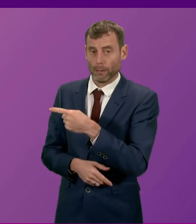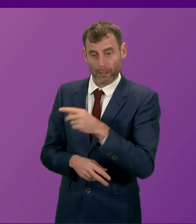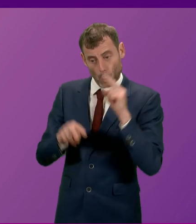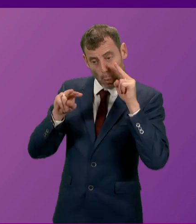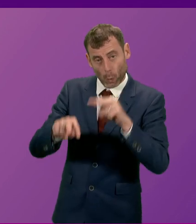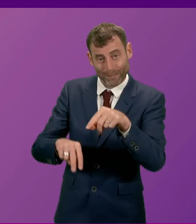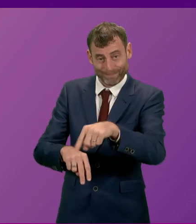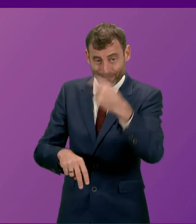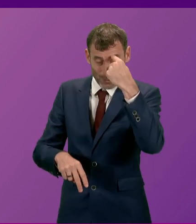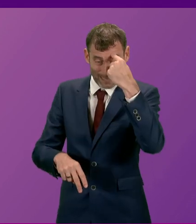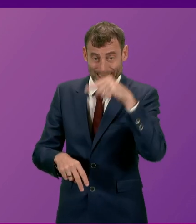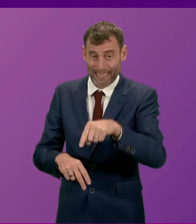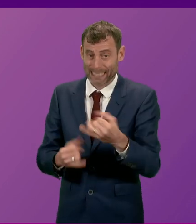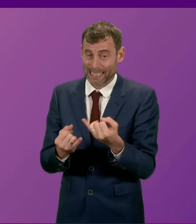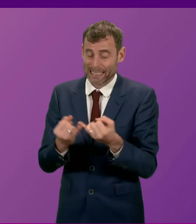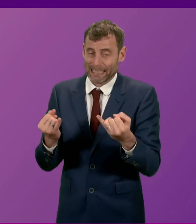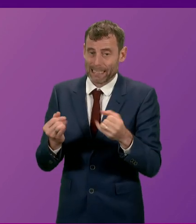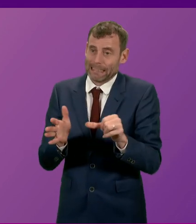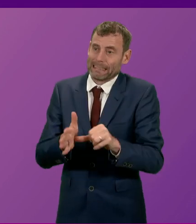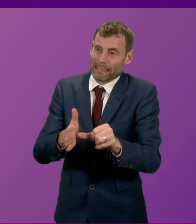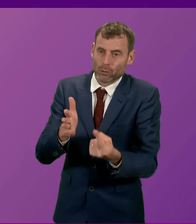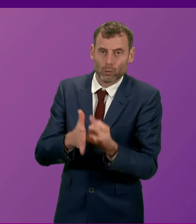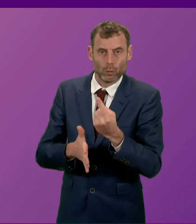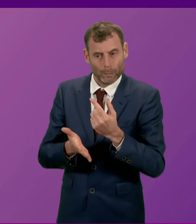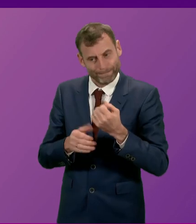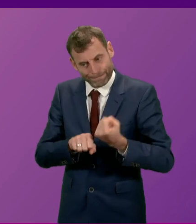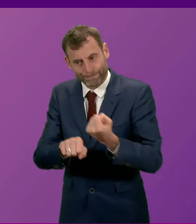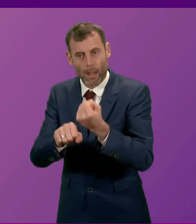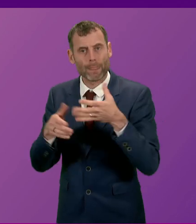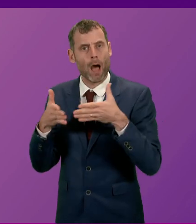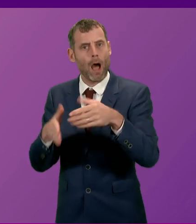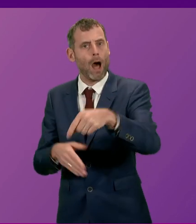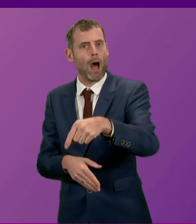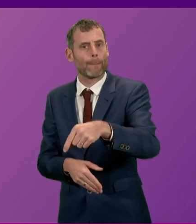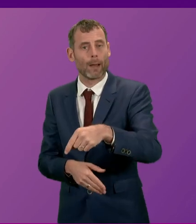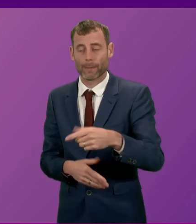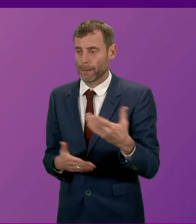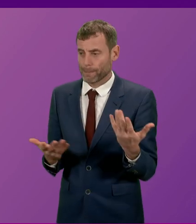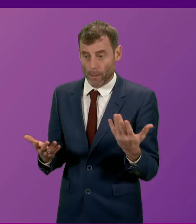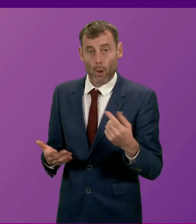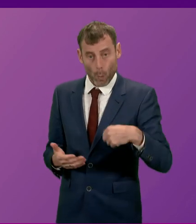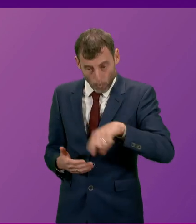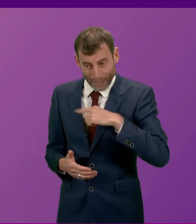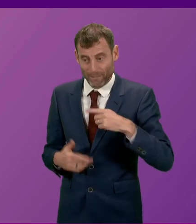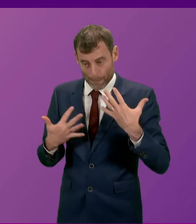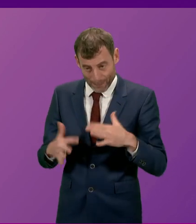issue, will know how difficult that has been. And there's been no lack of effort put into it. We've just not managed to get to an